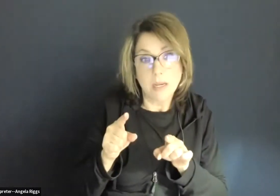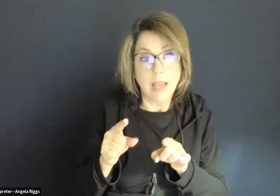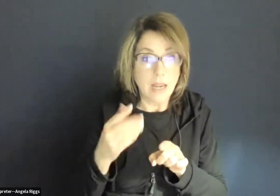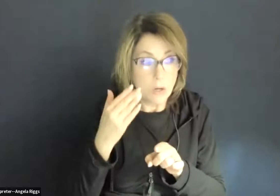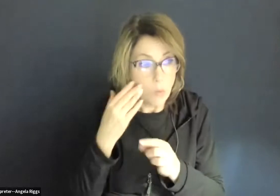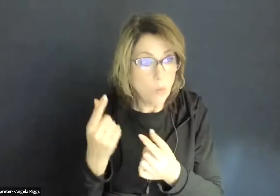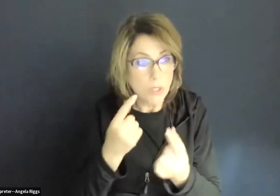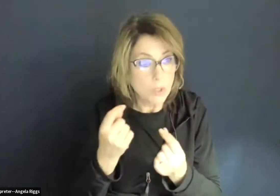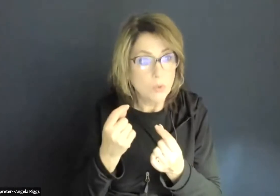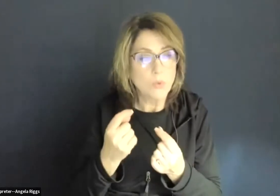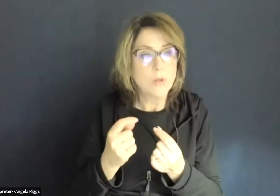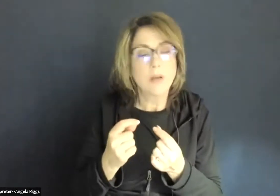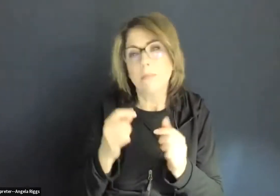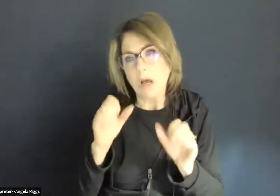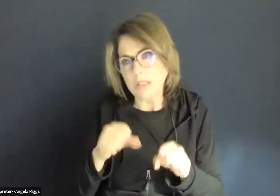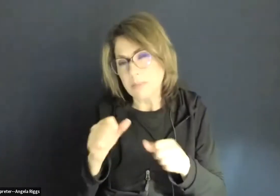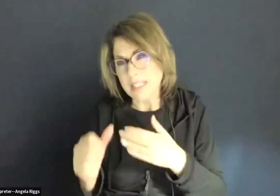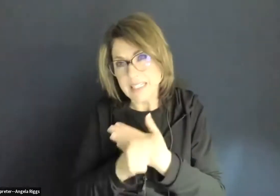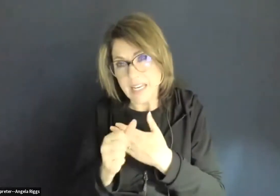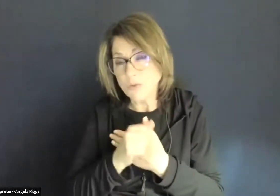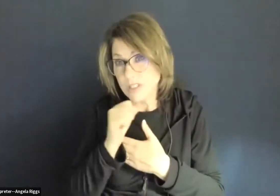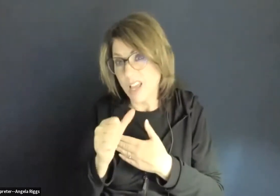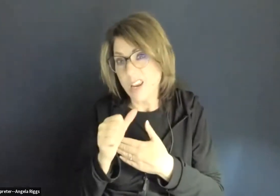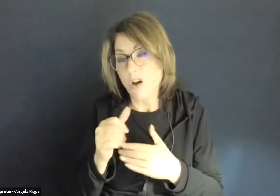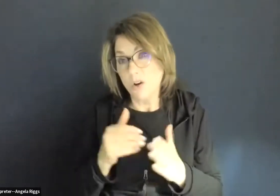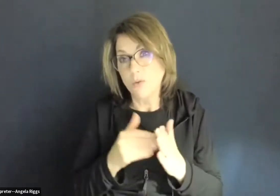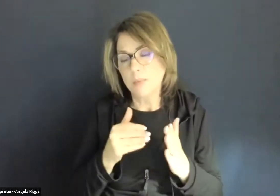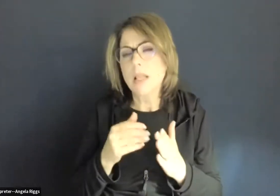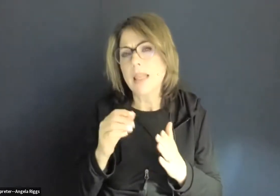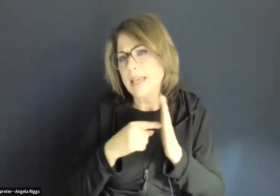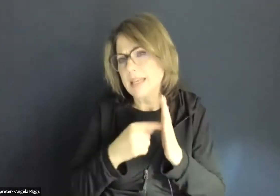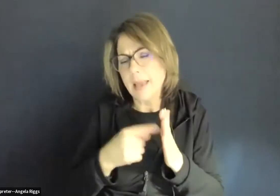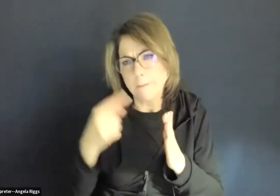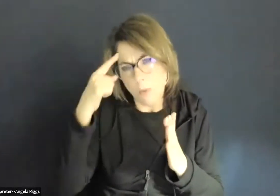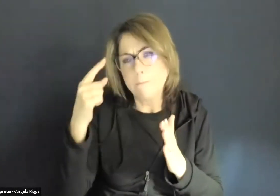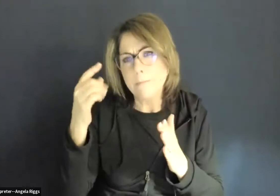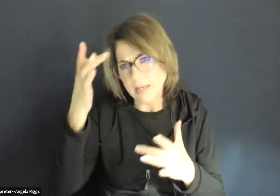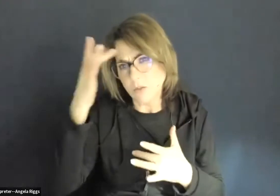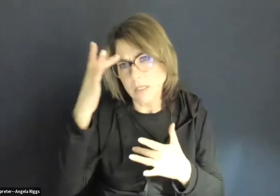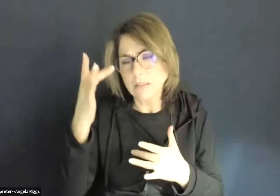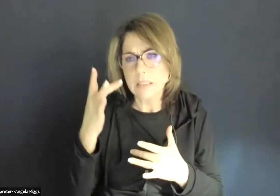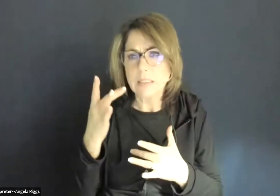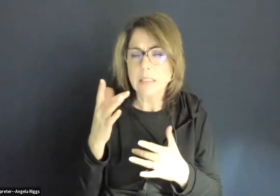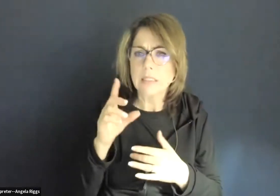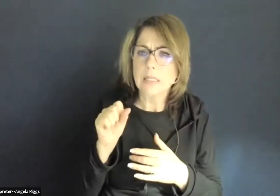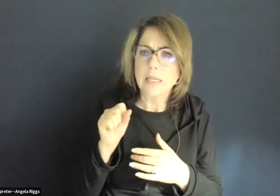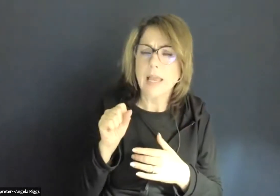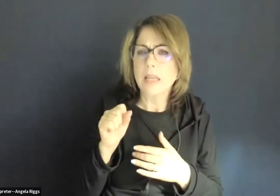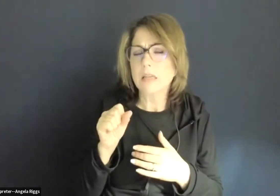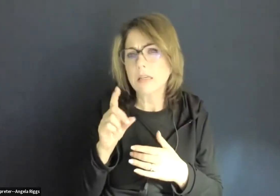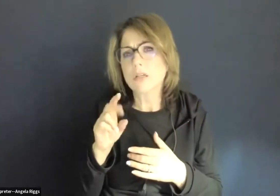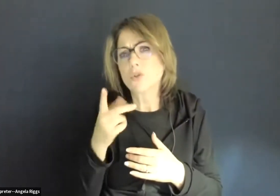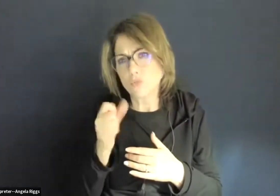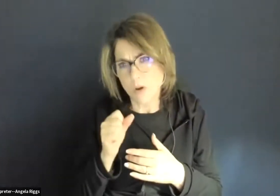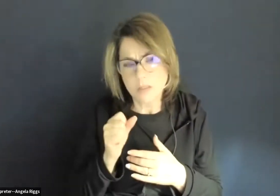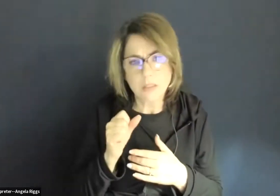yet non-criminal situations such as mental illness and substance abuse, problems only exacerbated by